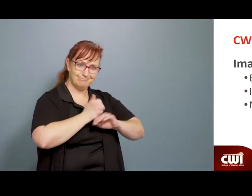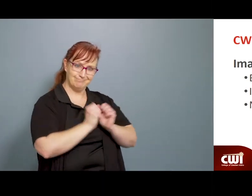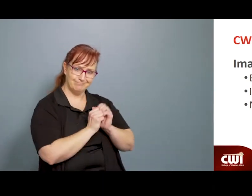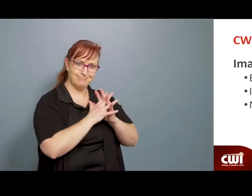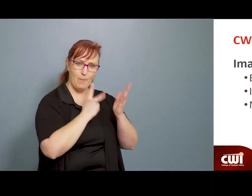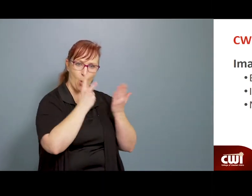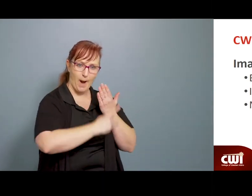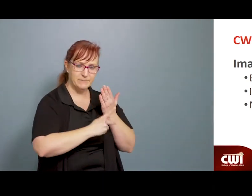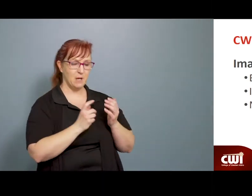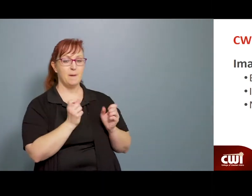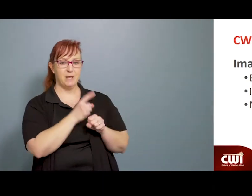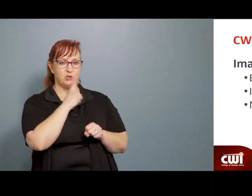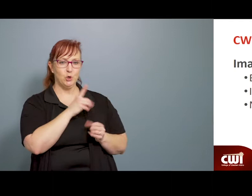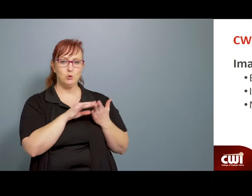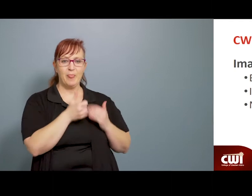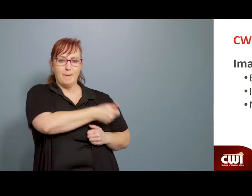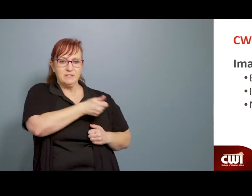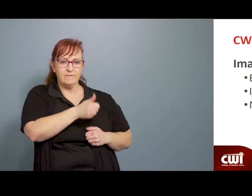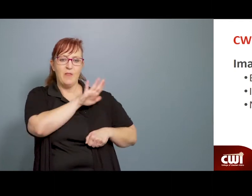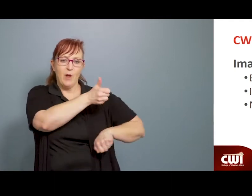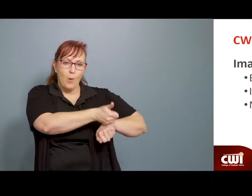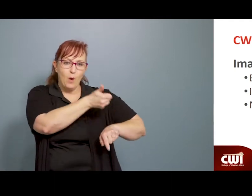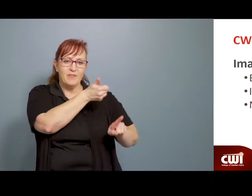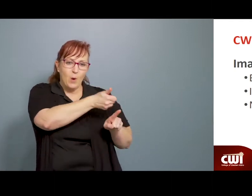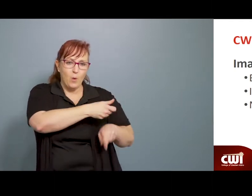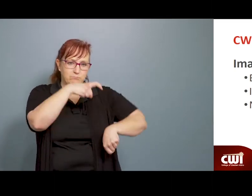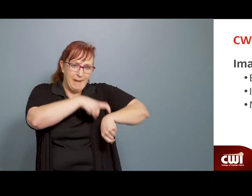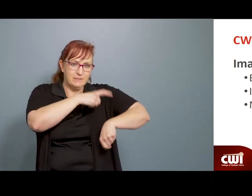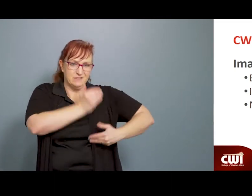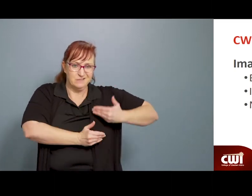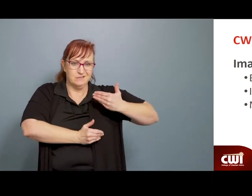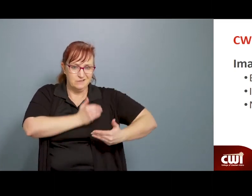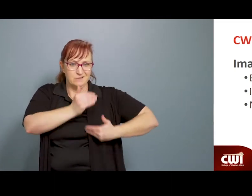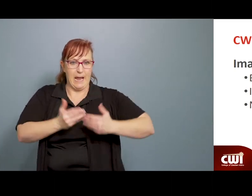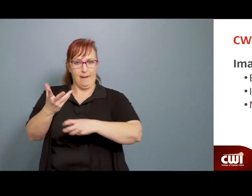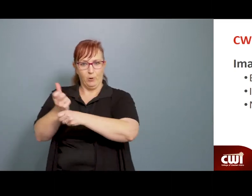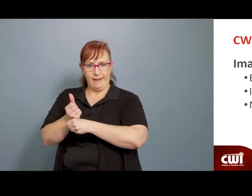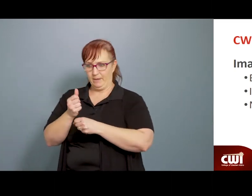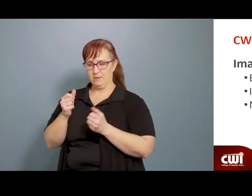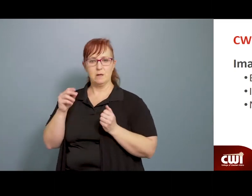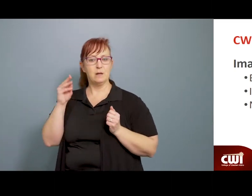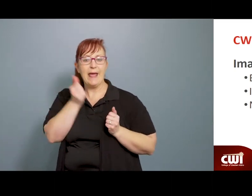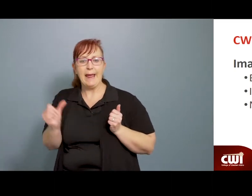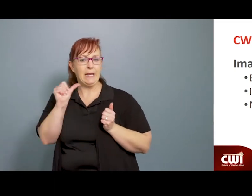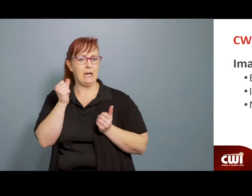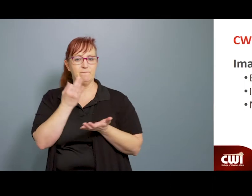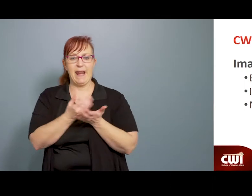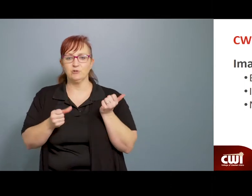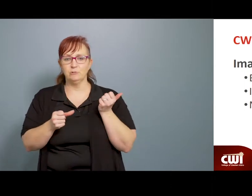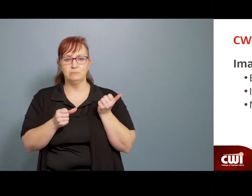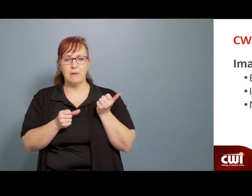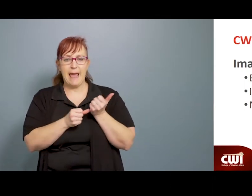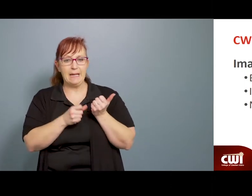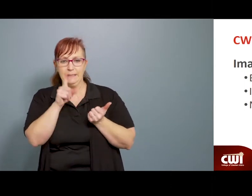are going through at the right pace, and that they're actually getting all of the financial aid that they need. And that takes us back to